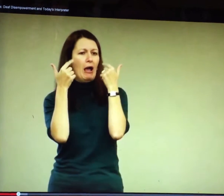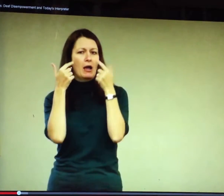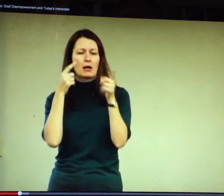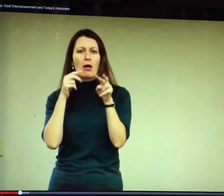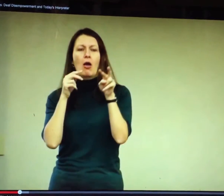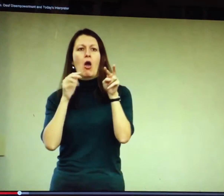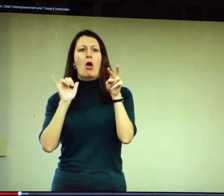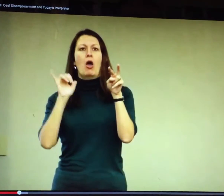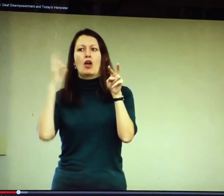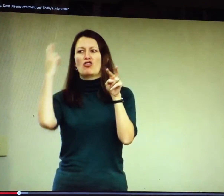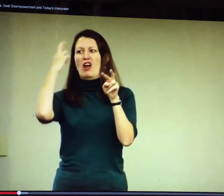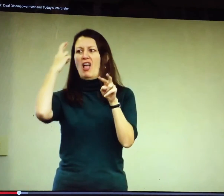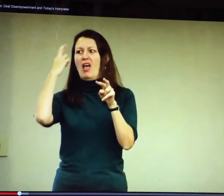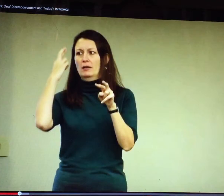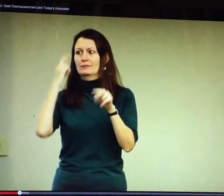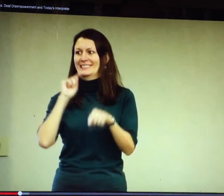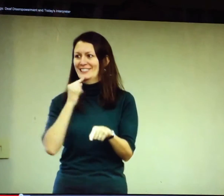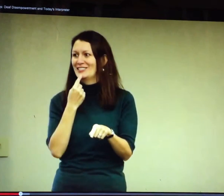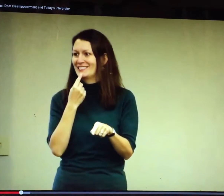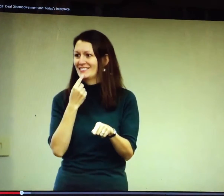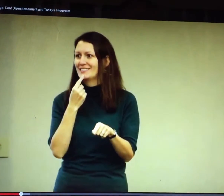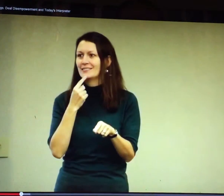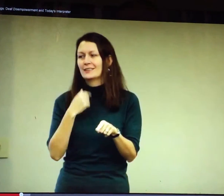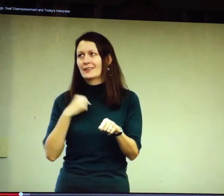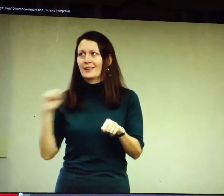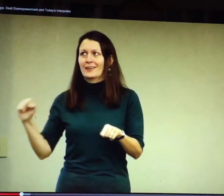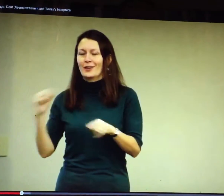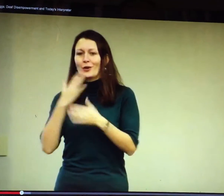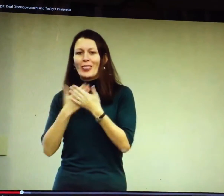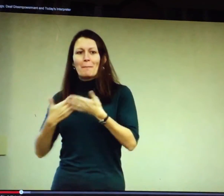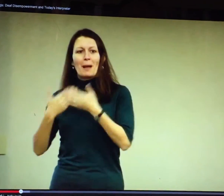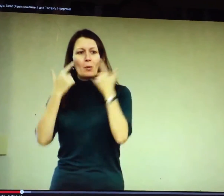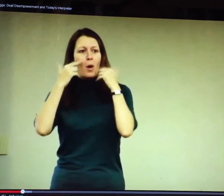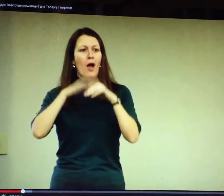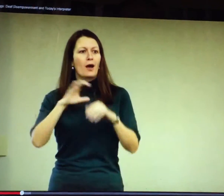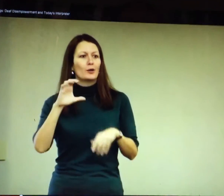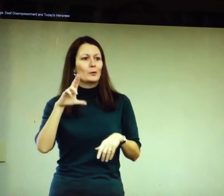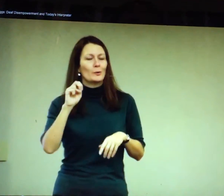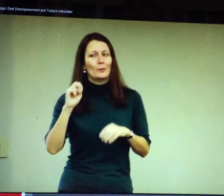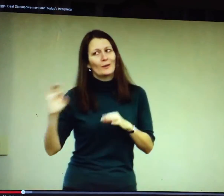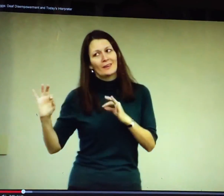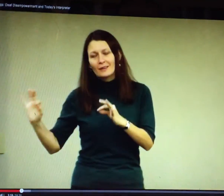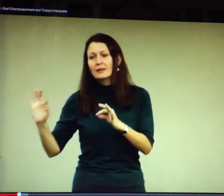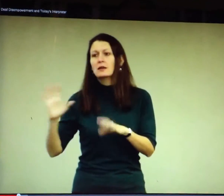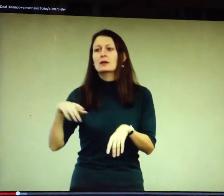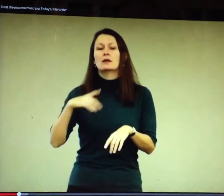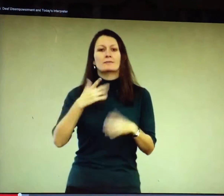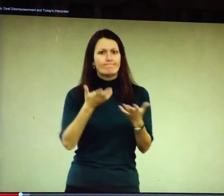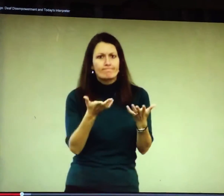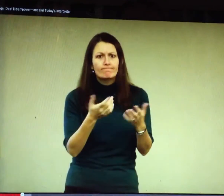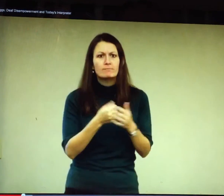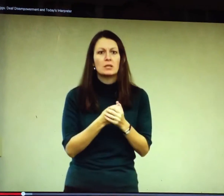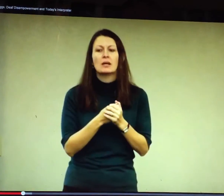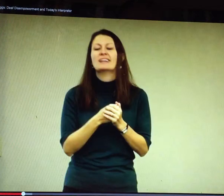And then my baby started to cry. And then she realized, oh, this is serious. Of course, when the baby starts to